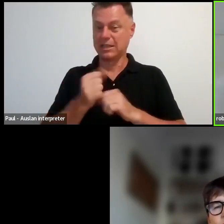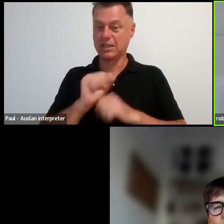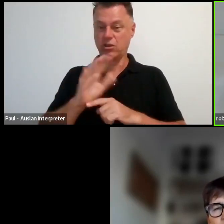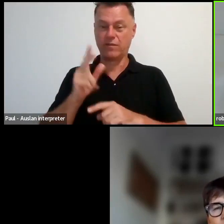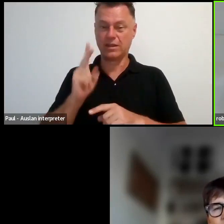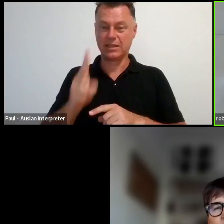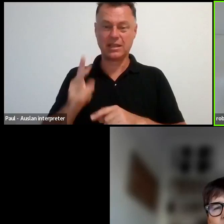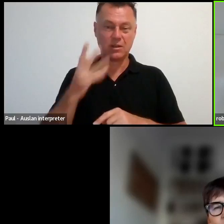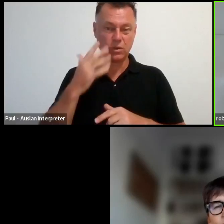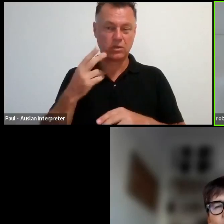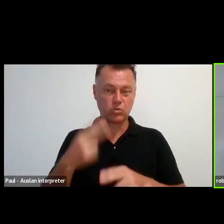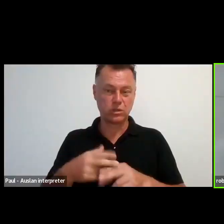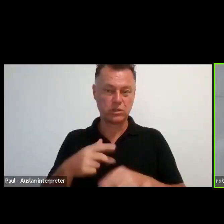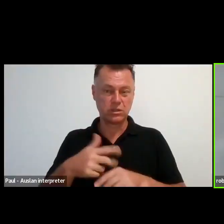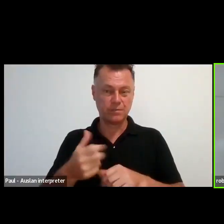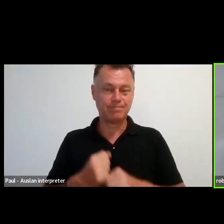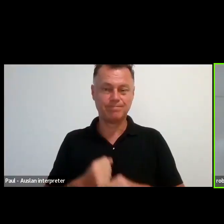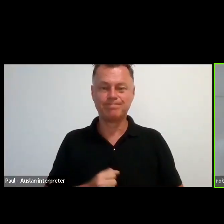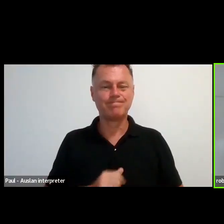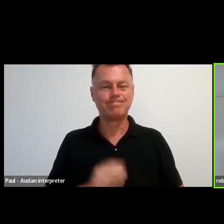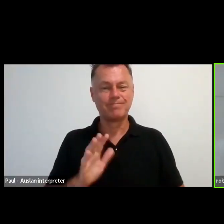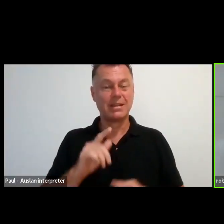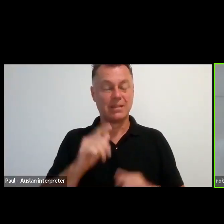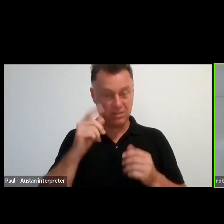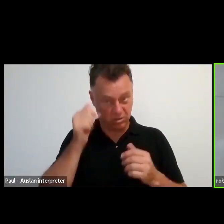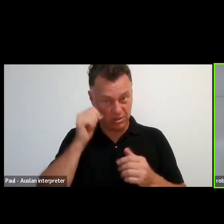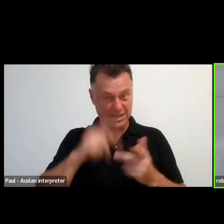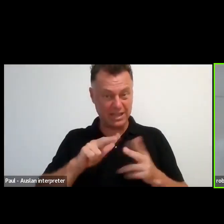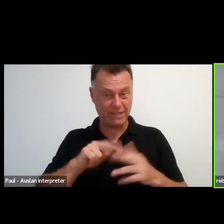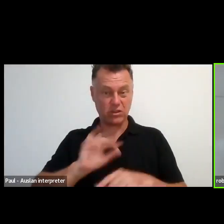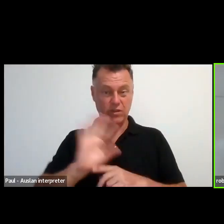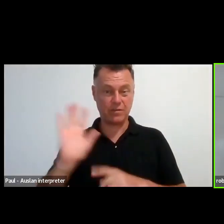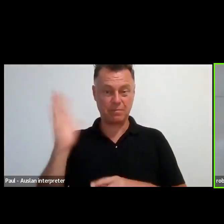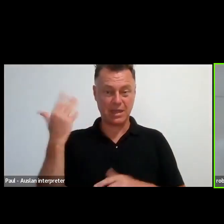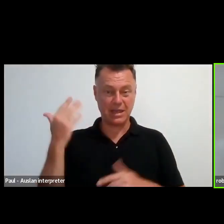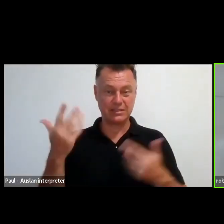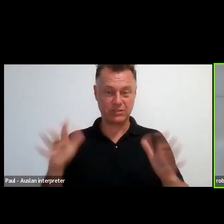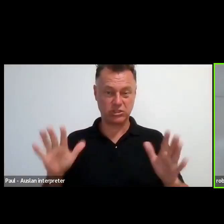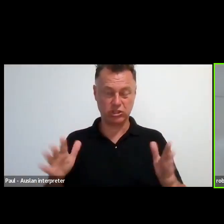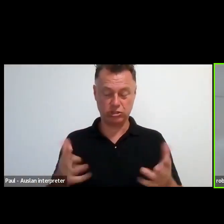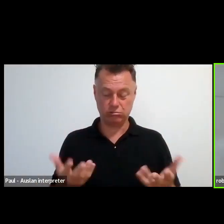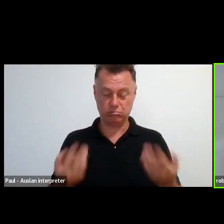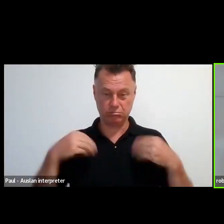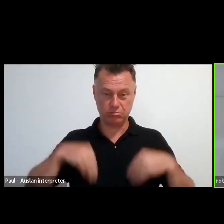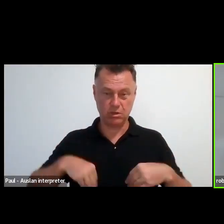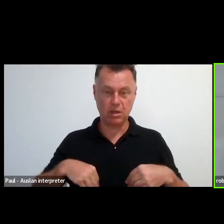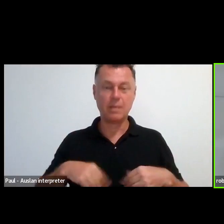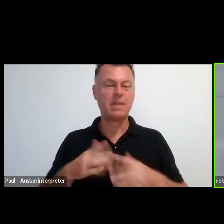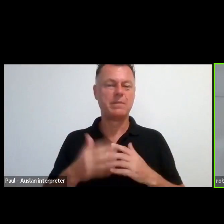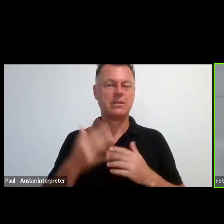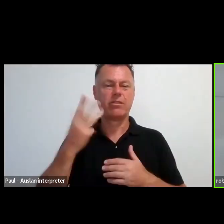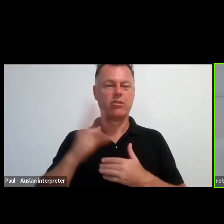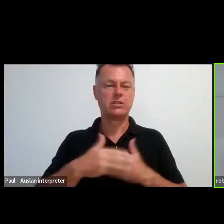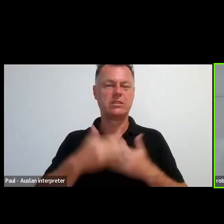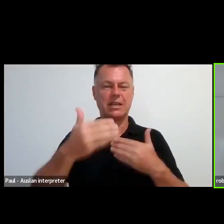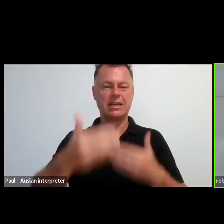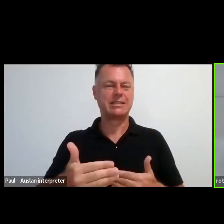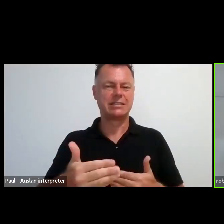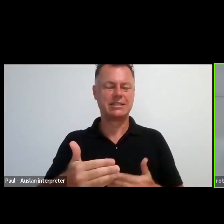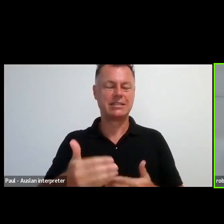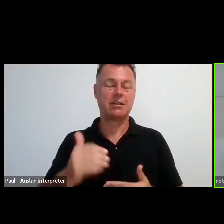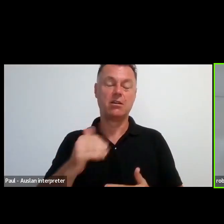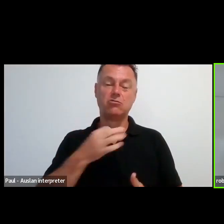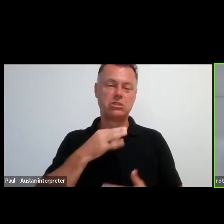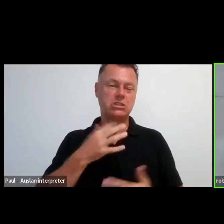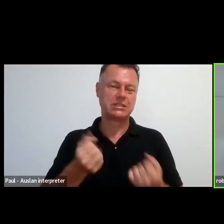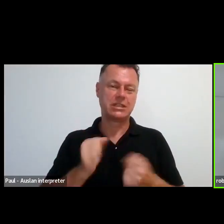at the moment is if you've actually had COVID, we're actually deeming that in the next 30 days that it's very unlikely